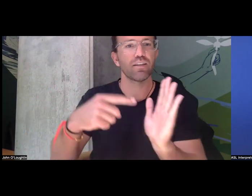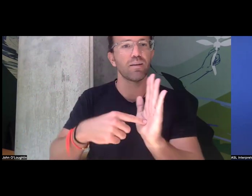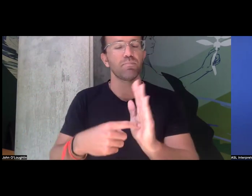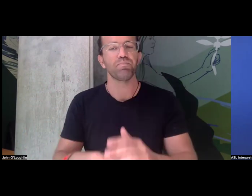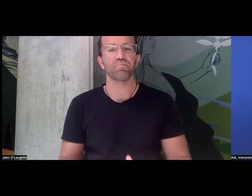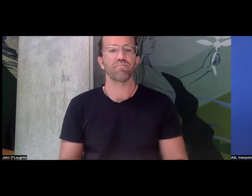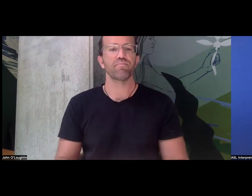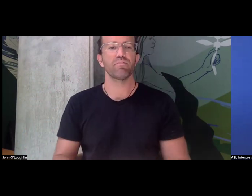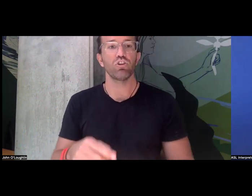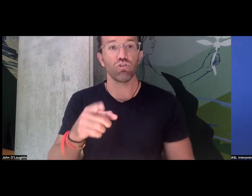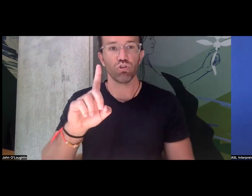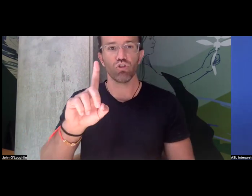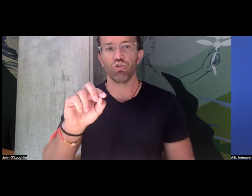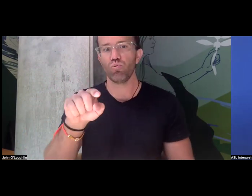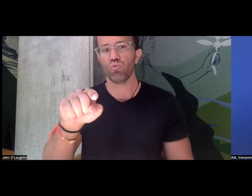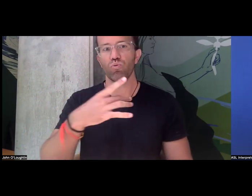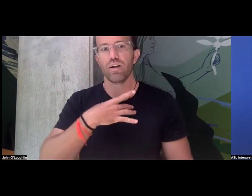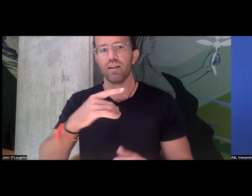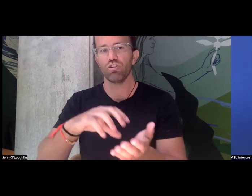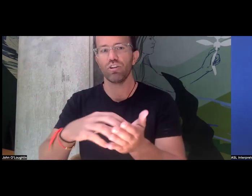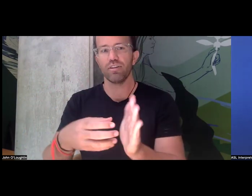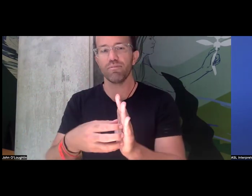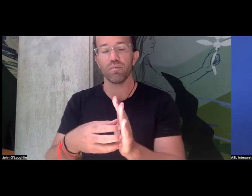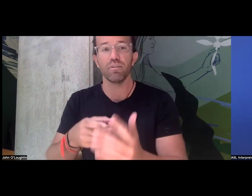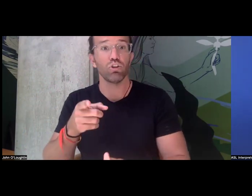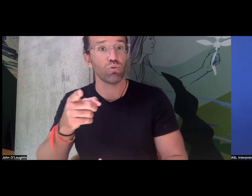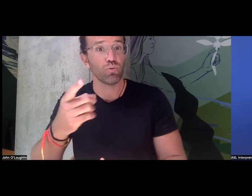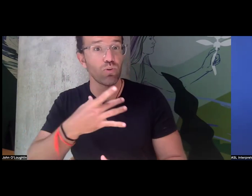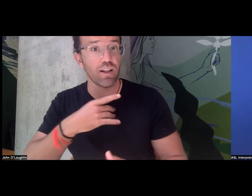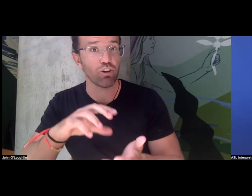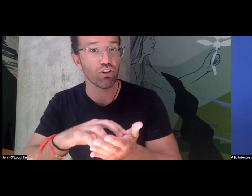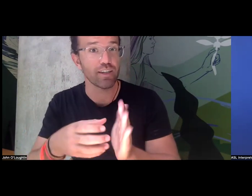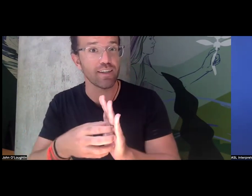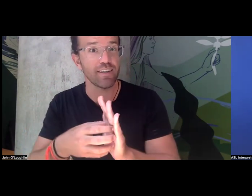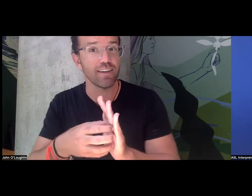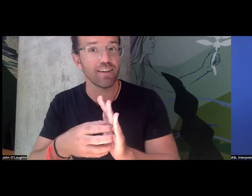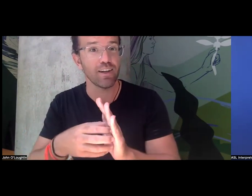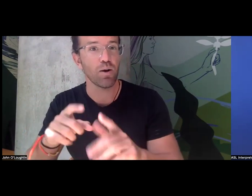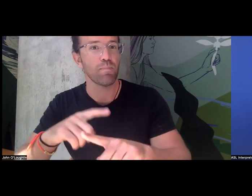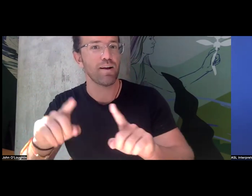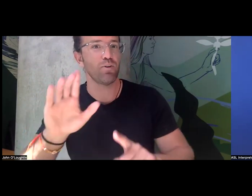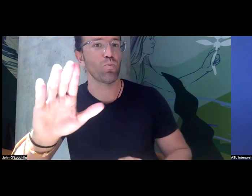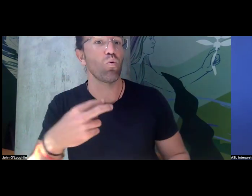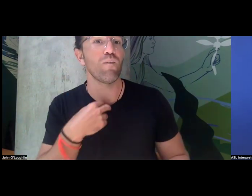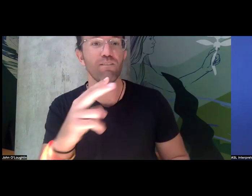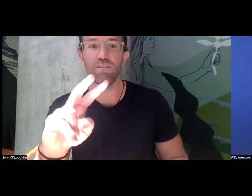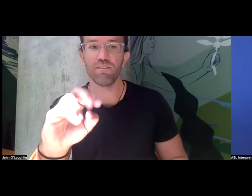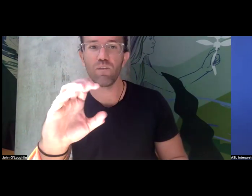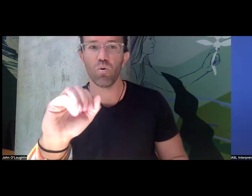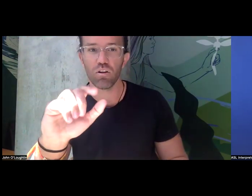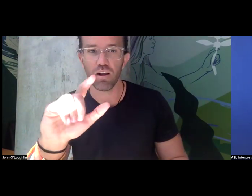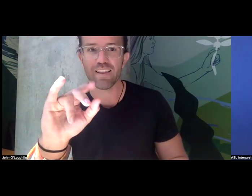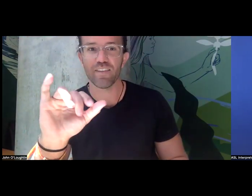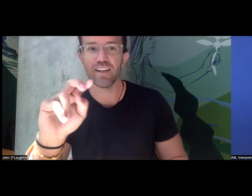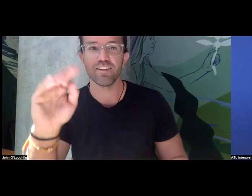intonations. For example, do you like cookies? I would say, you like cookies? But